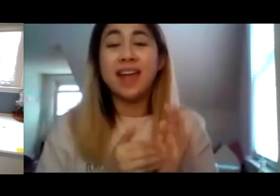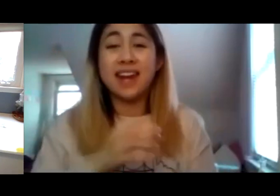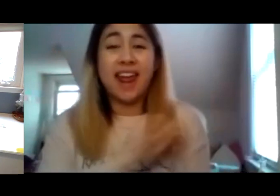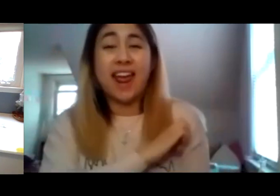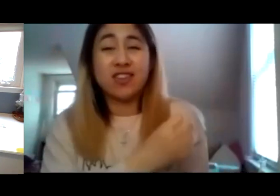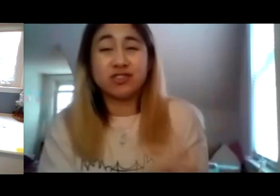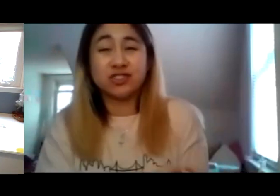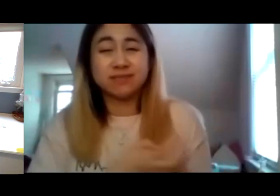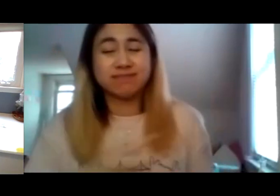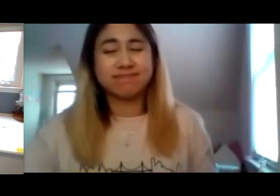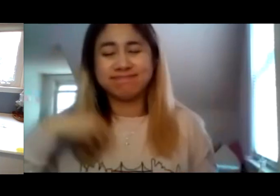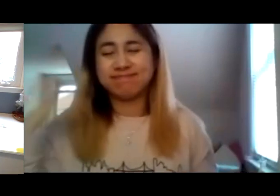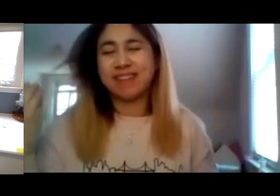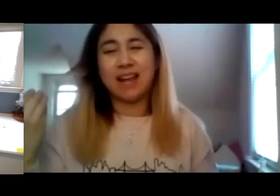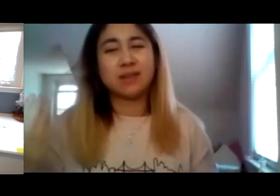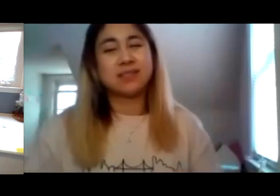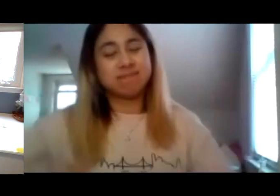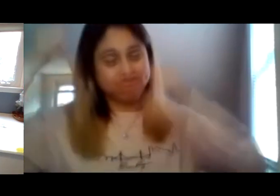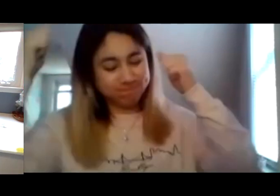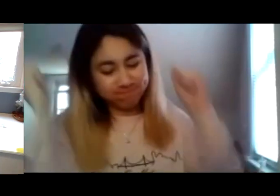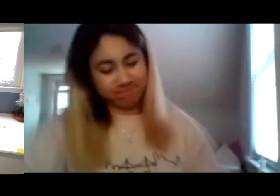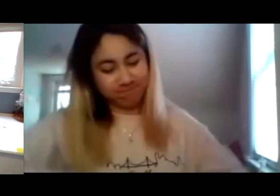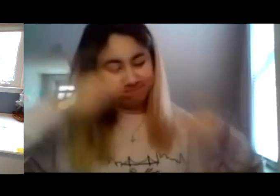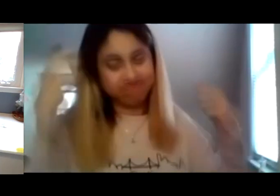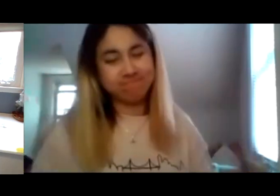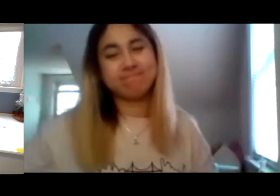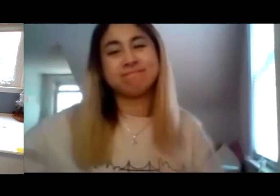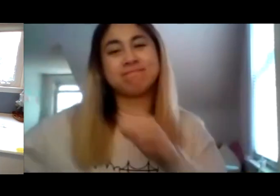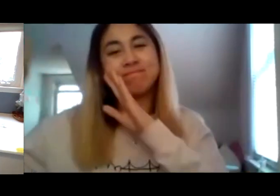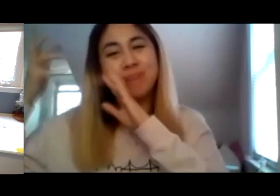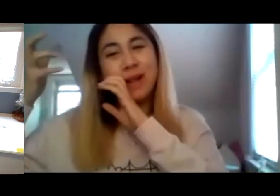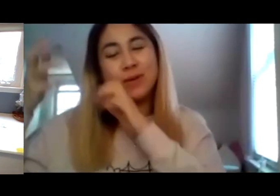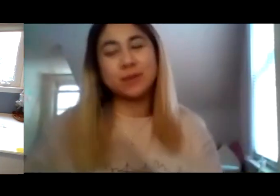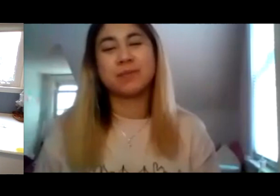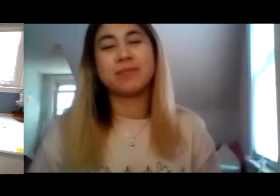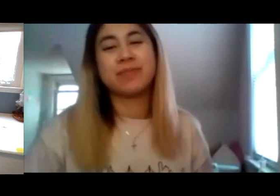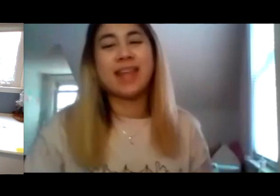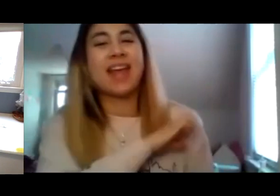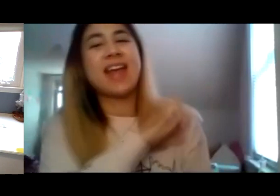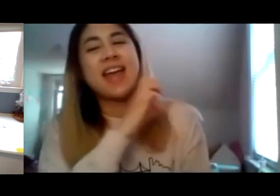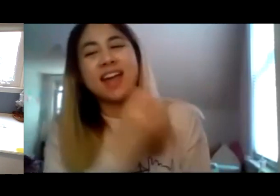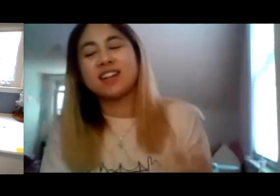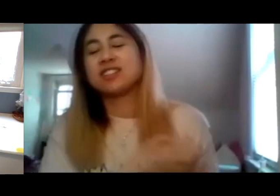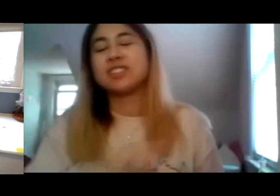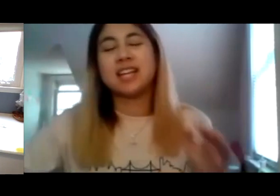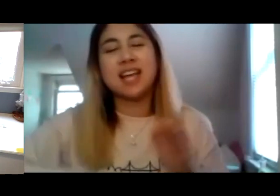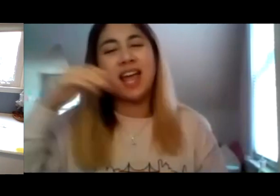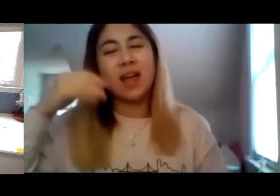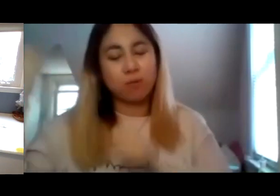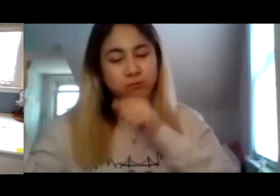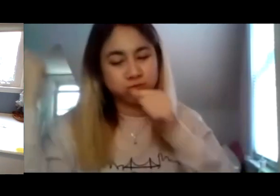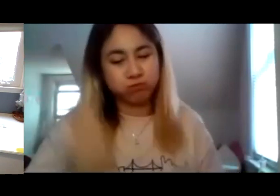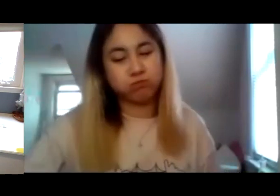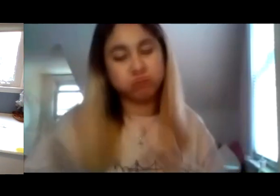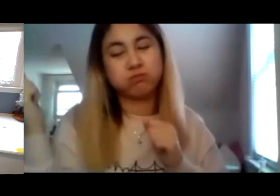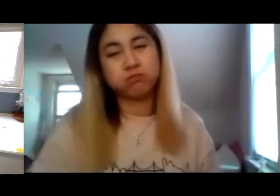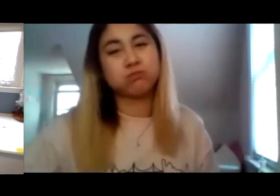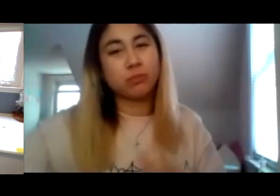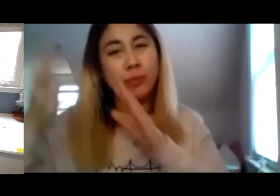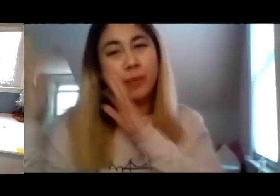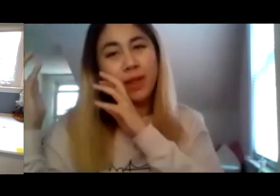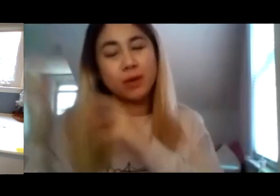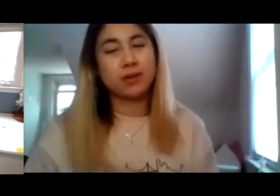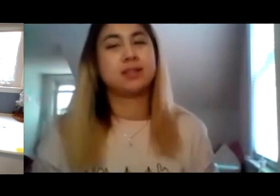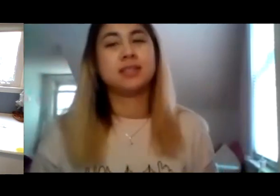by slamming those pillows. Right? Get some energy out by slamming those pillows. Okay, and we can put